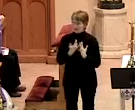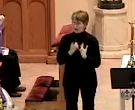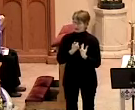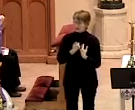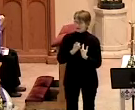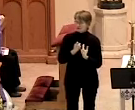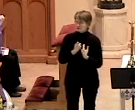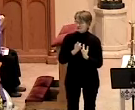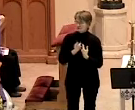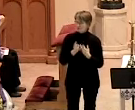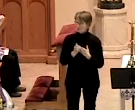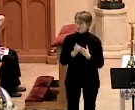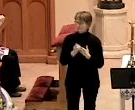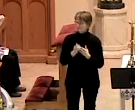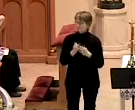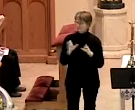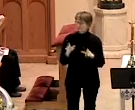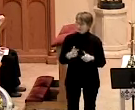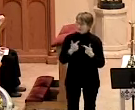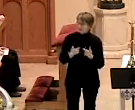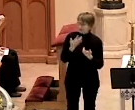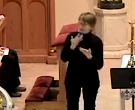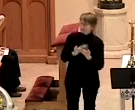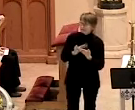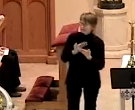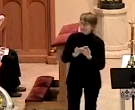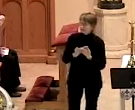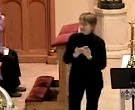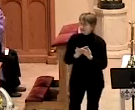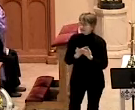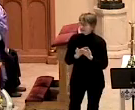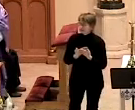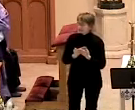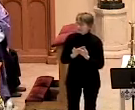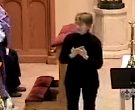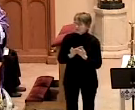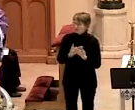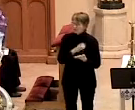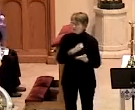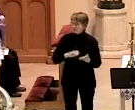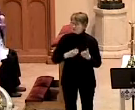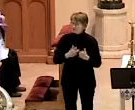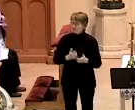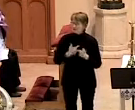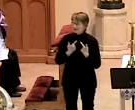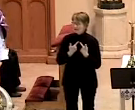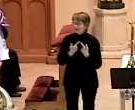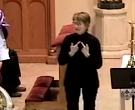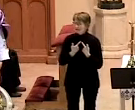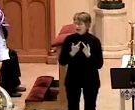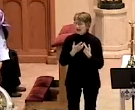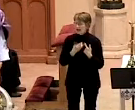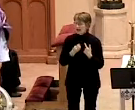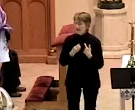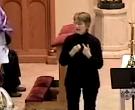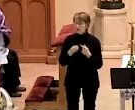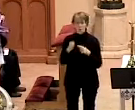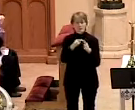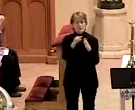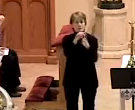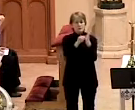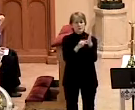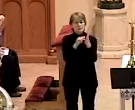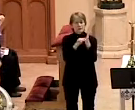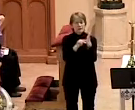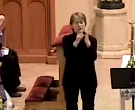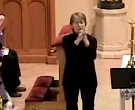time to pray. And I tell you, what it does is it takes away the fat of our soul. What do